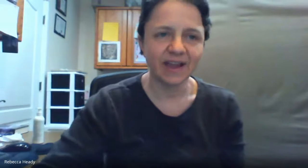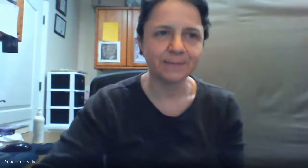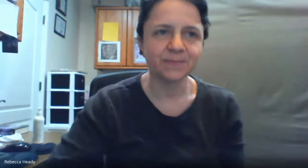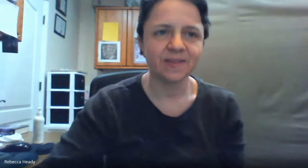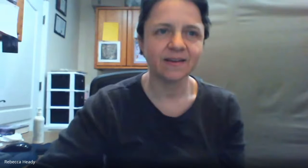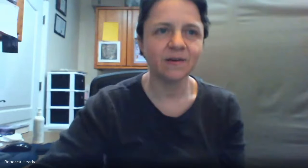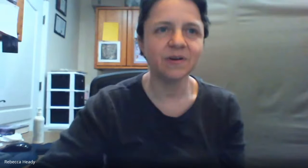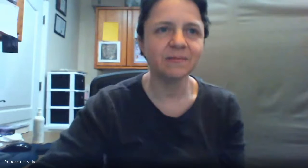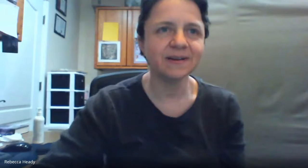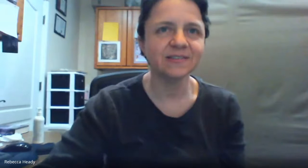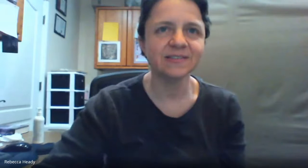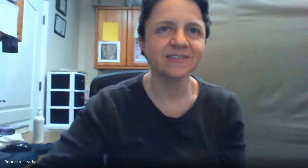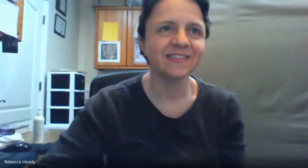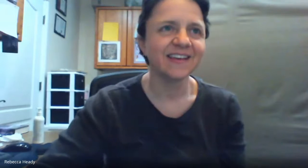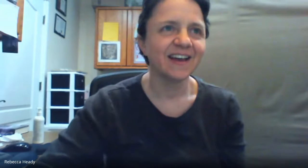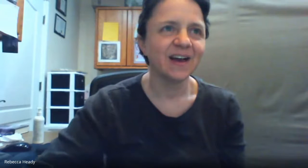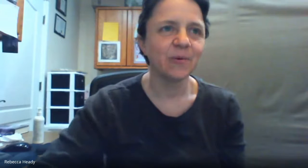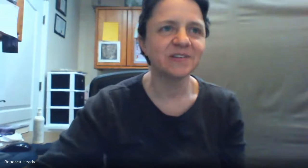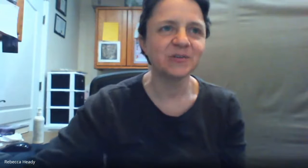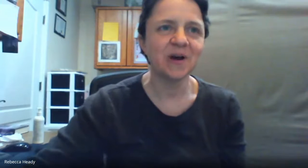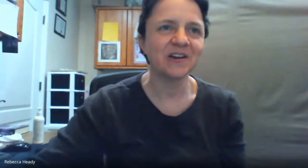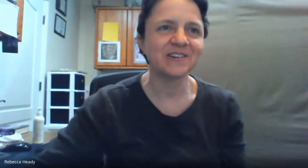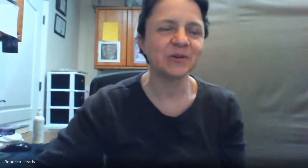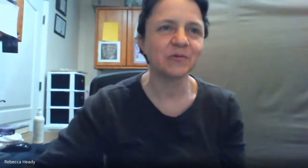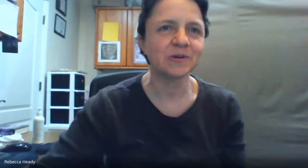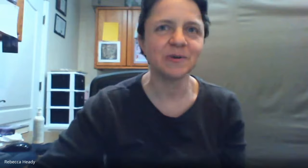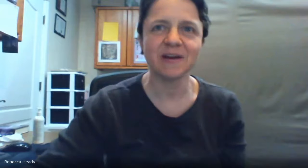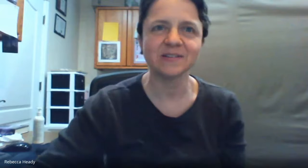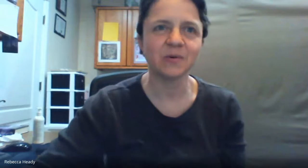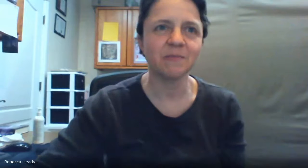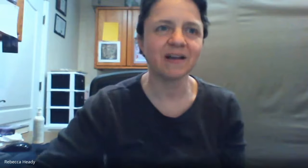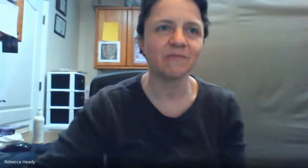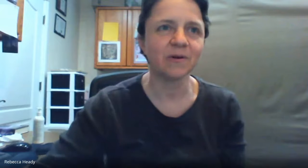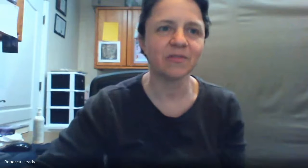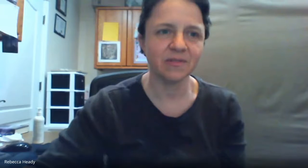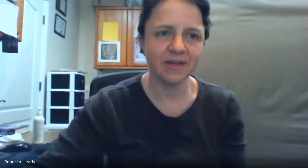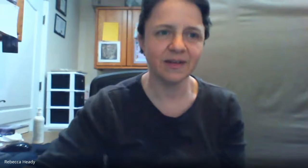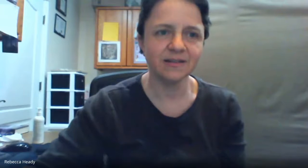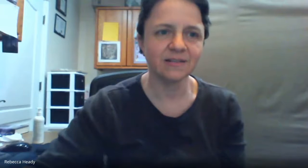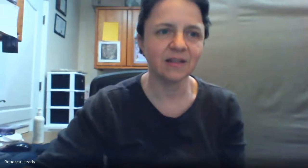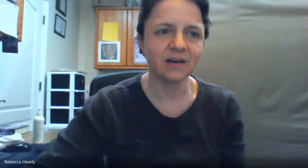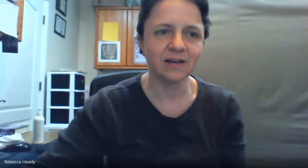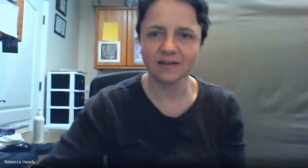Okay, come on, mouse. I'm on 2 monitors, so of course my mouse is going back and forth, and it's